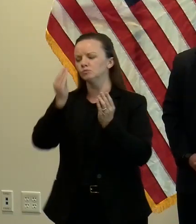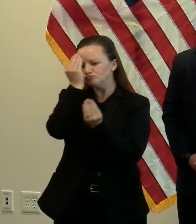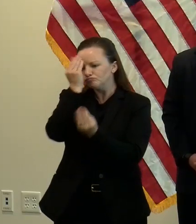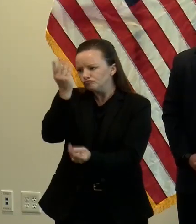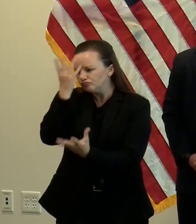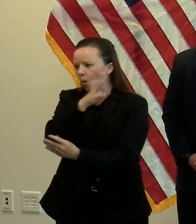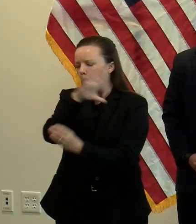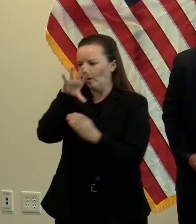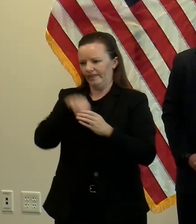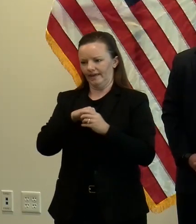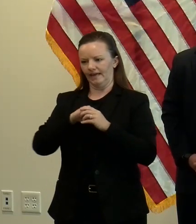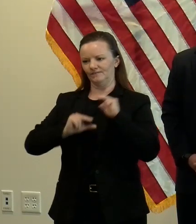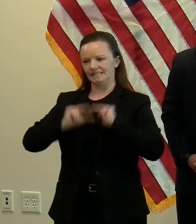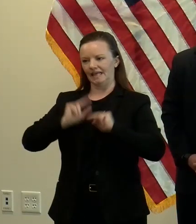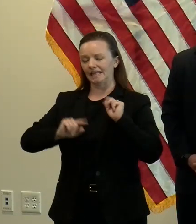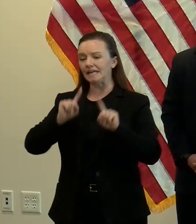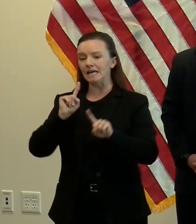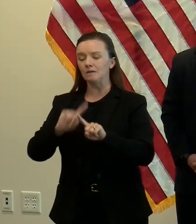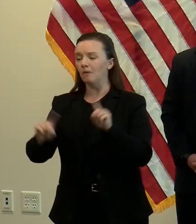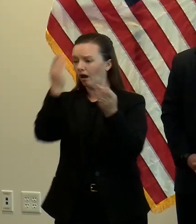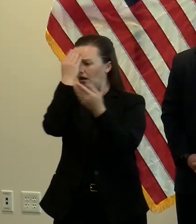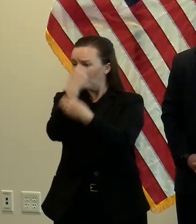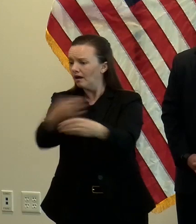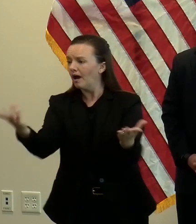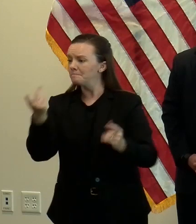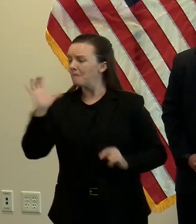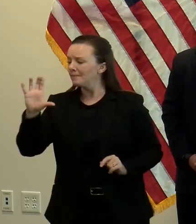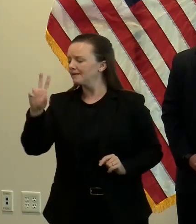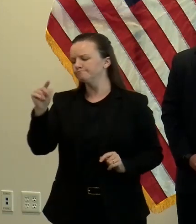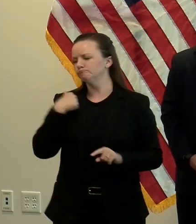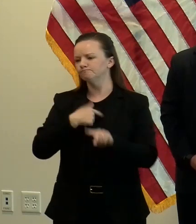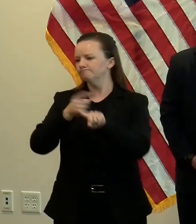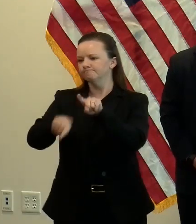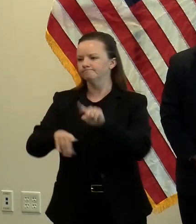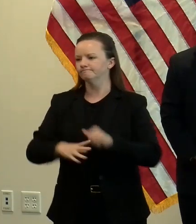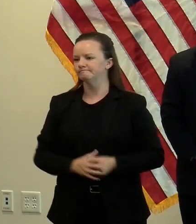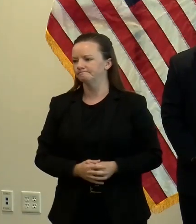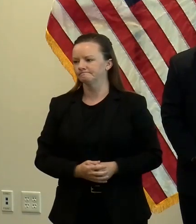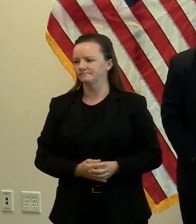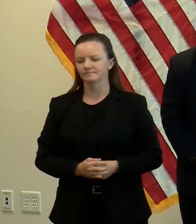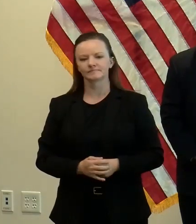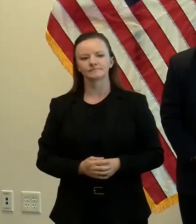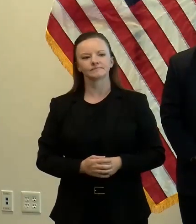within that facility, but it's not information that the department can give out.